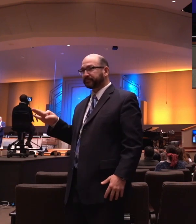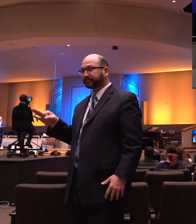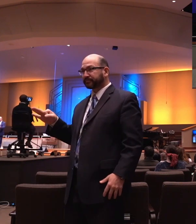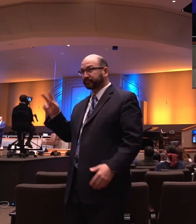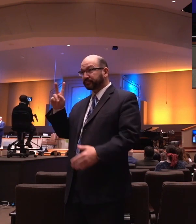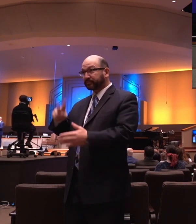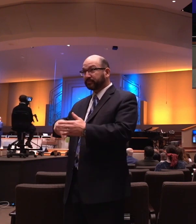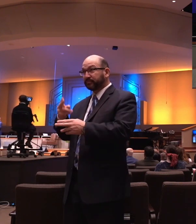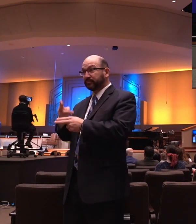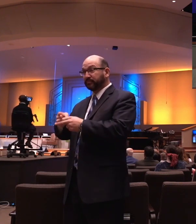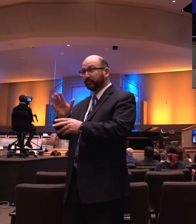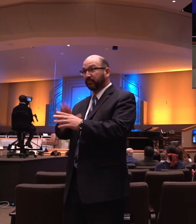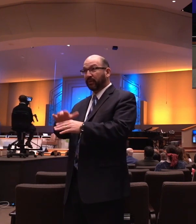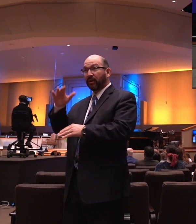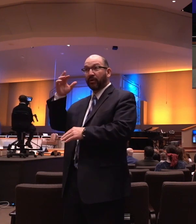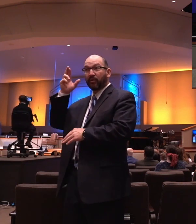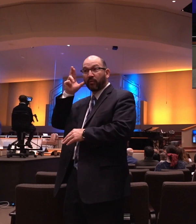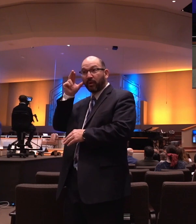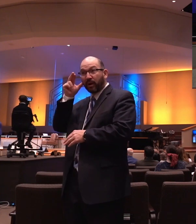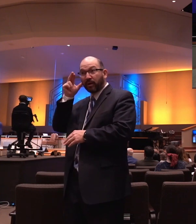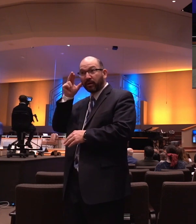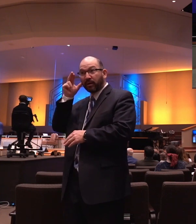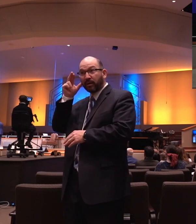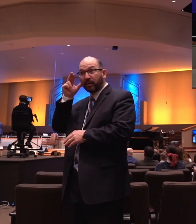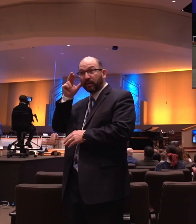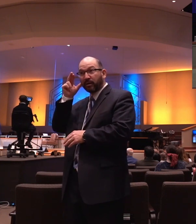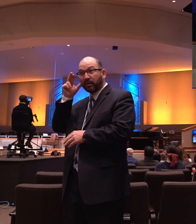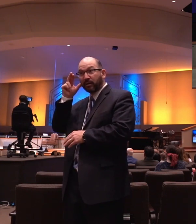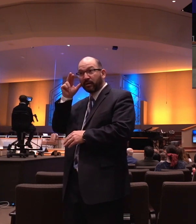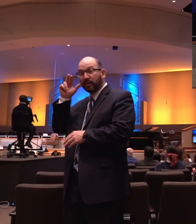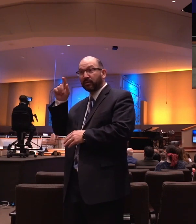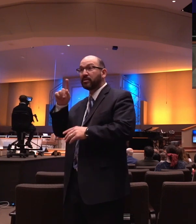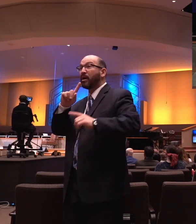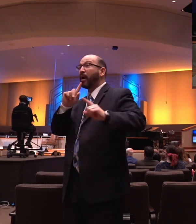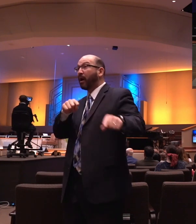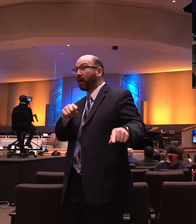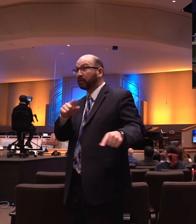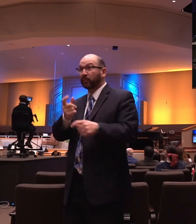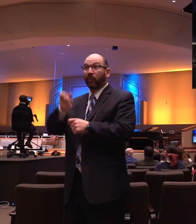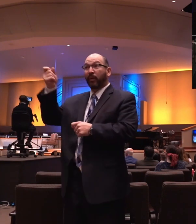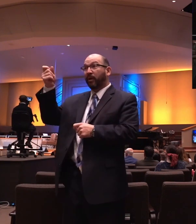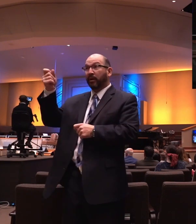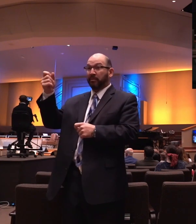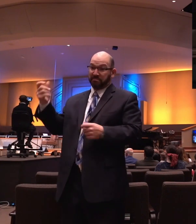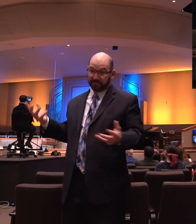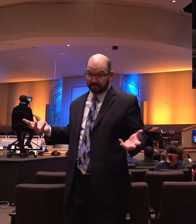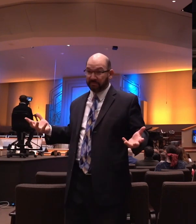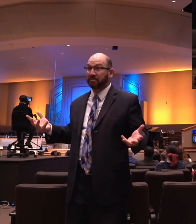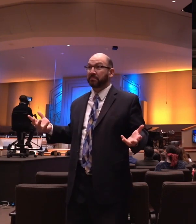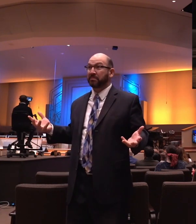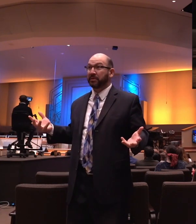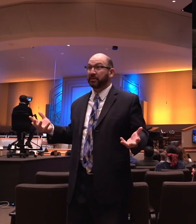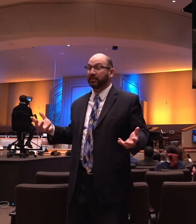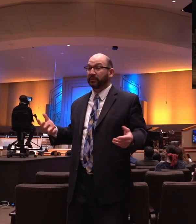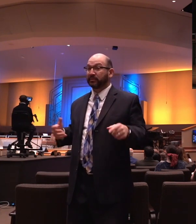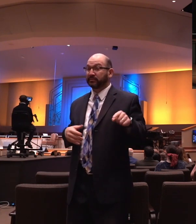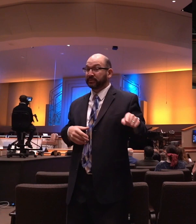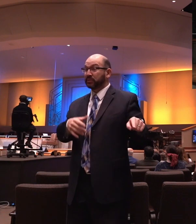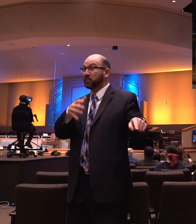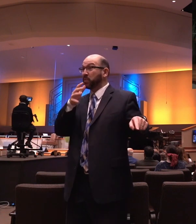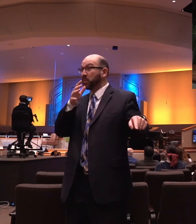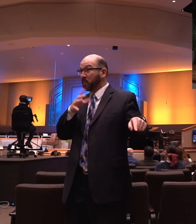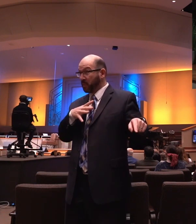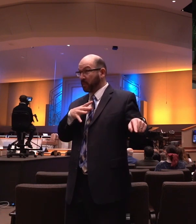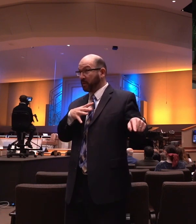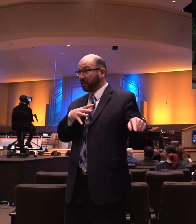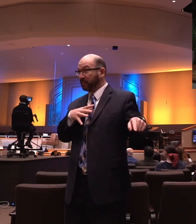your name over the radio and you respond in the allotted amount of time, you're the winner. And so this lady in our town,